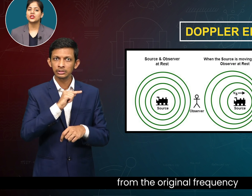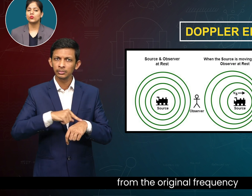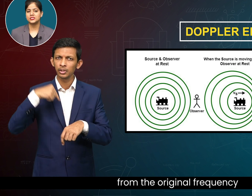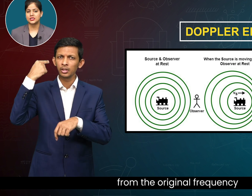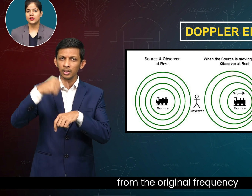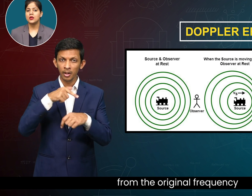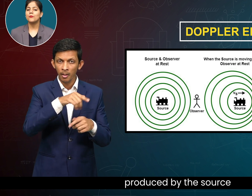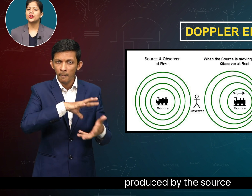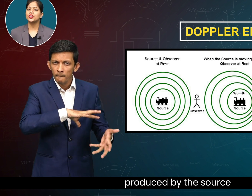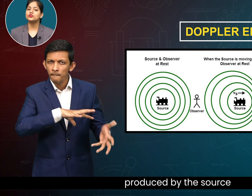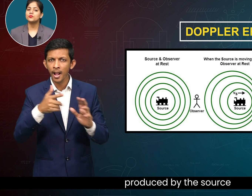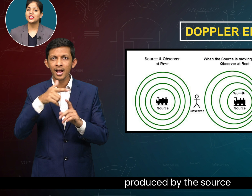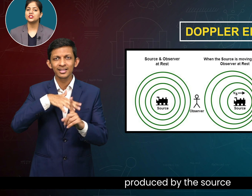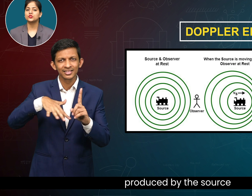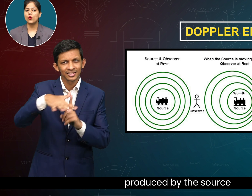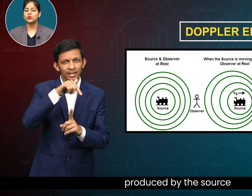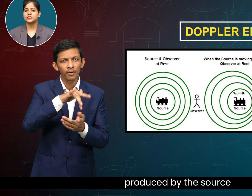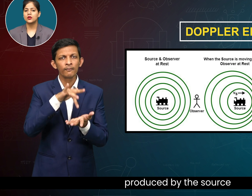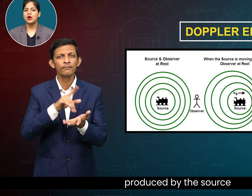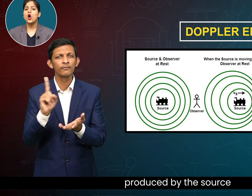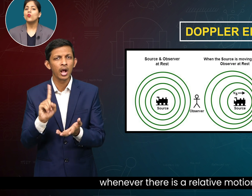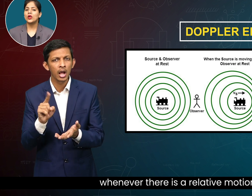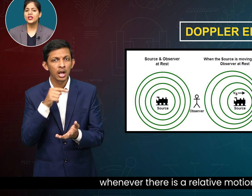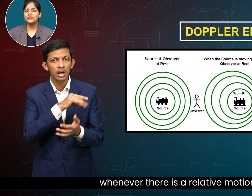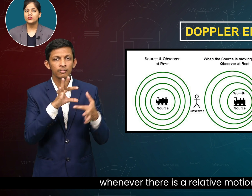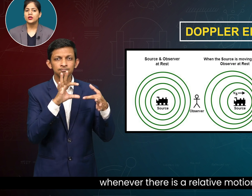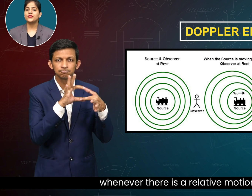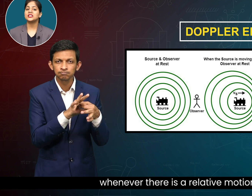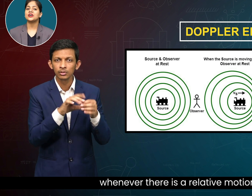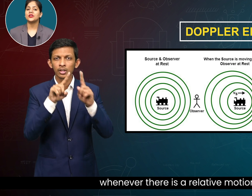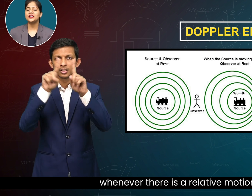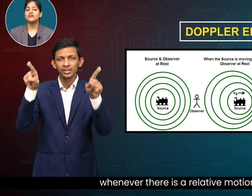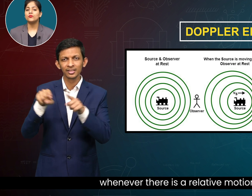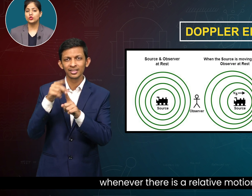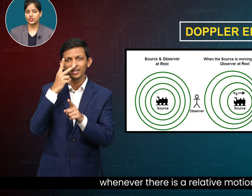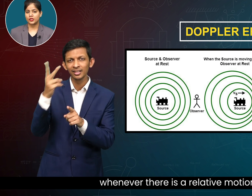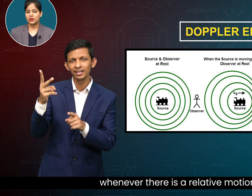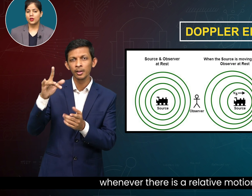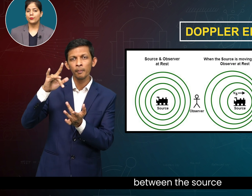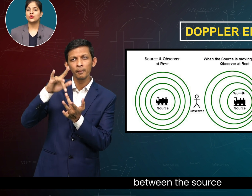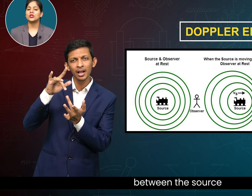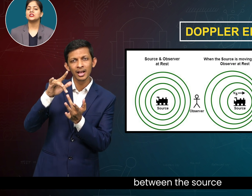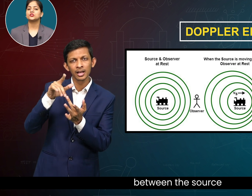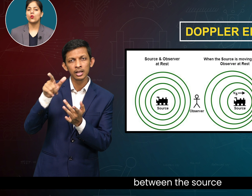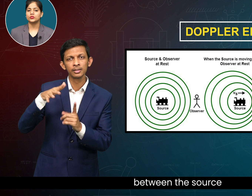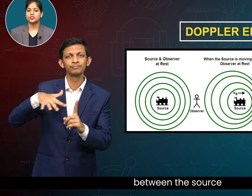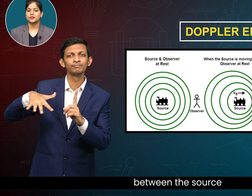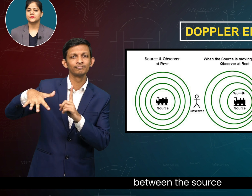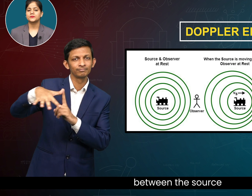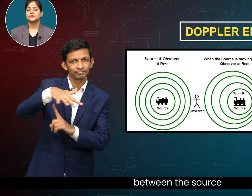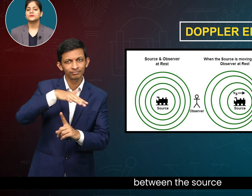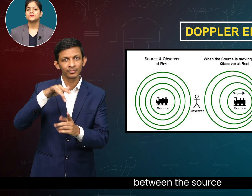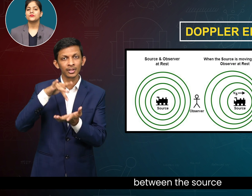original frequency produced by the source whenever there is a relative motion between the